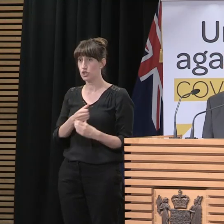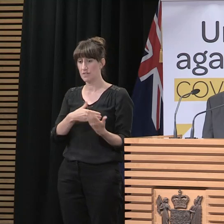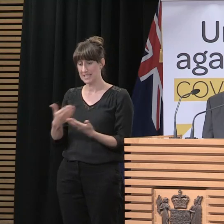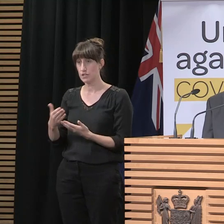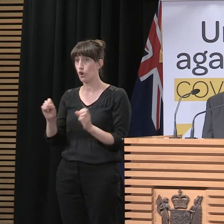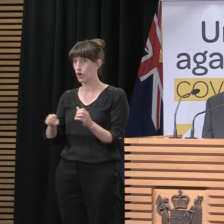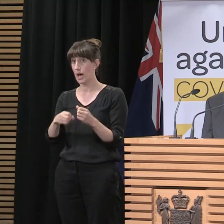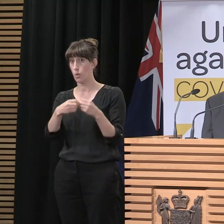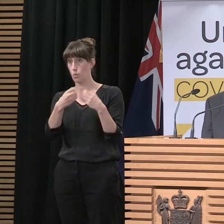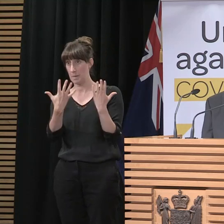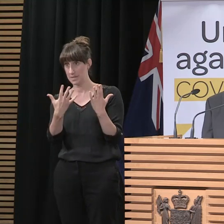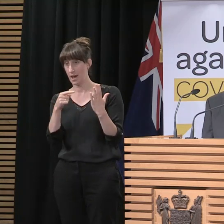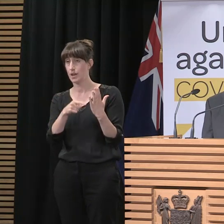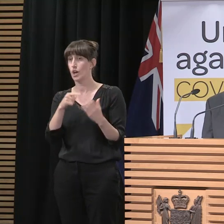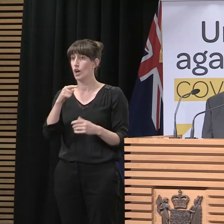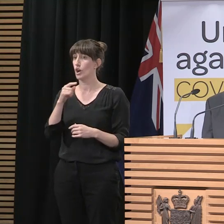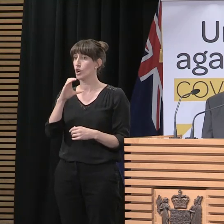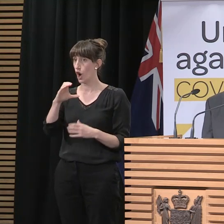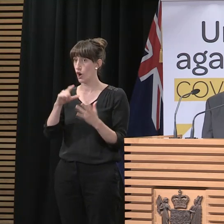find those on